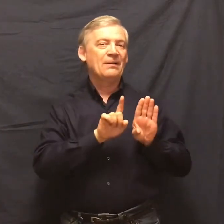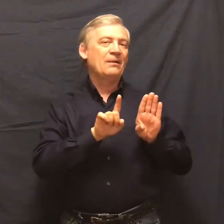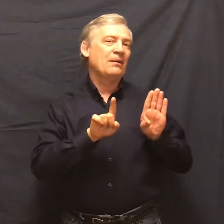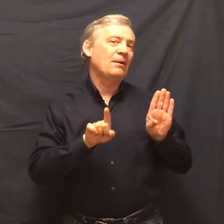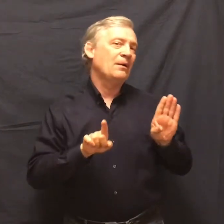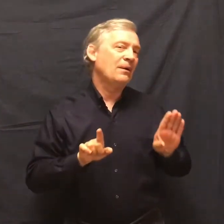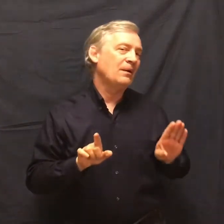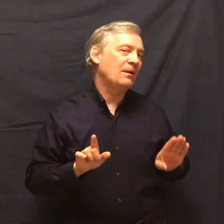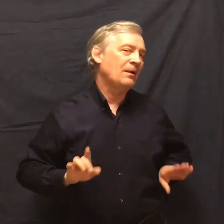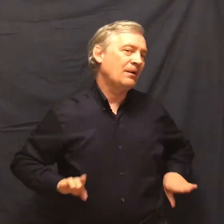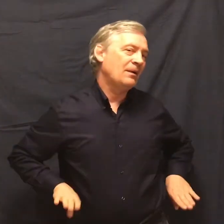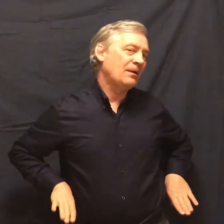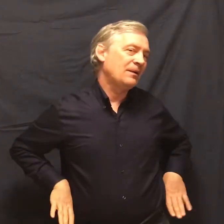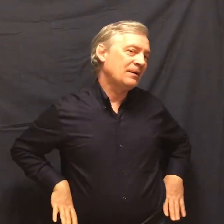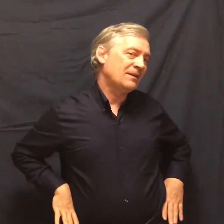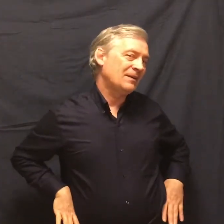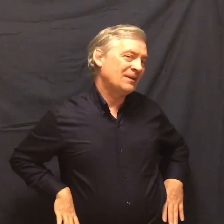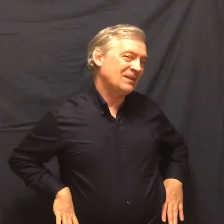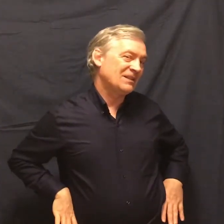"You're the new fellas that just come, ain't ya?"